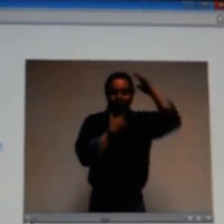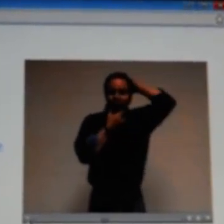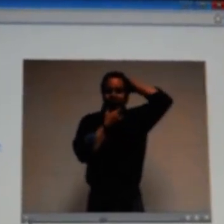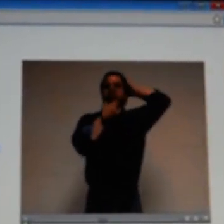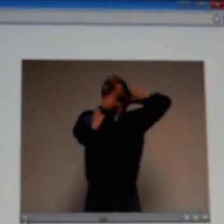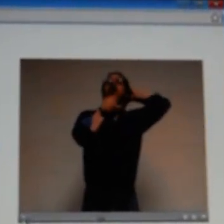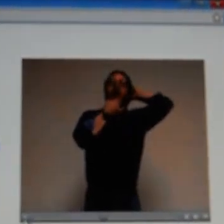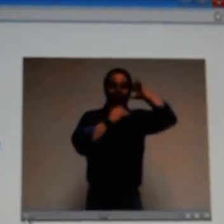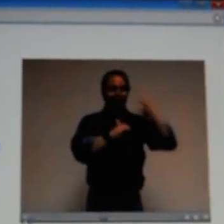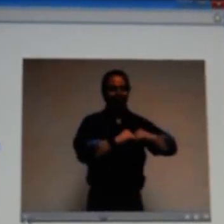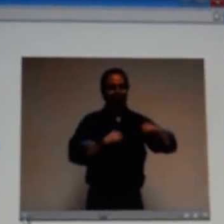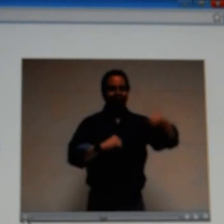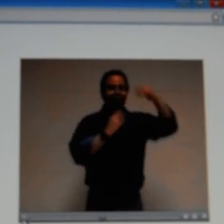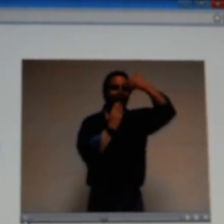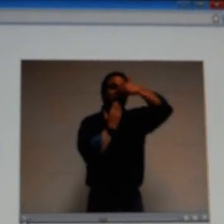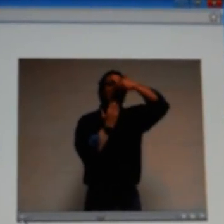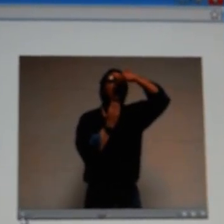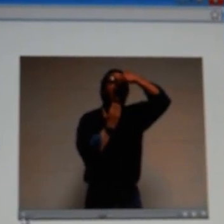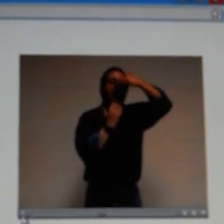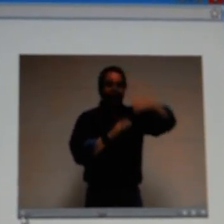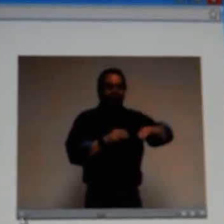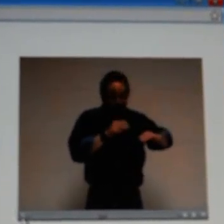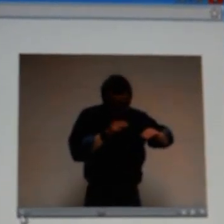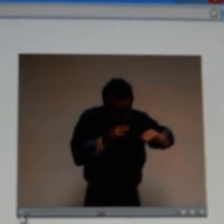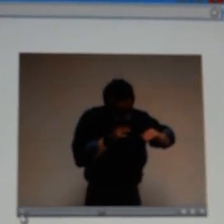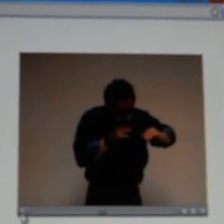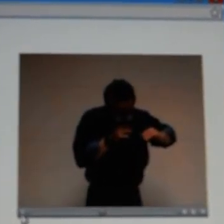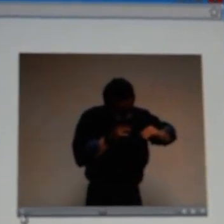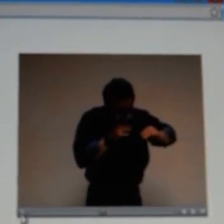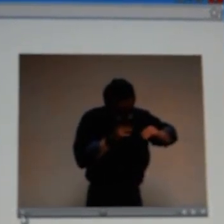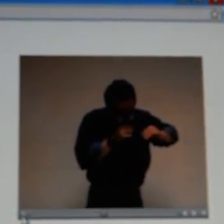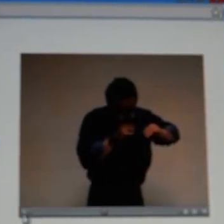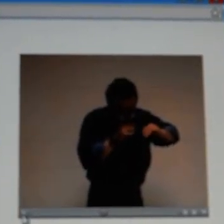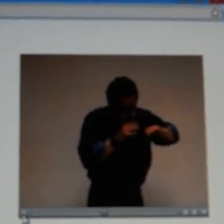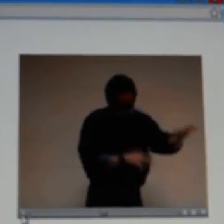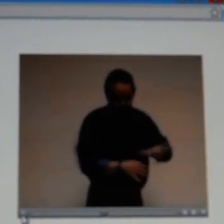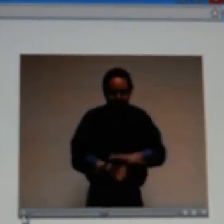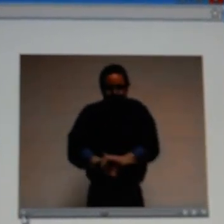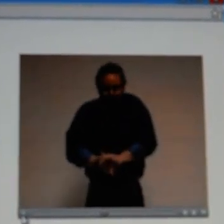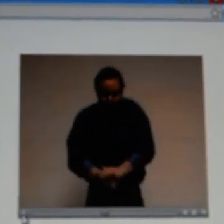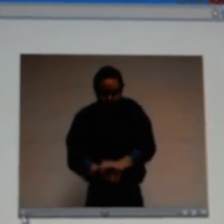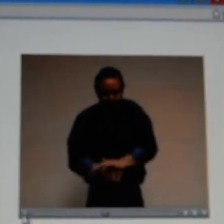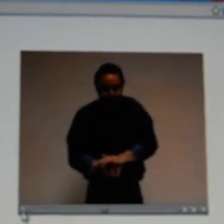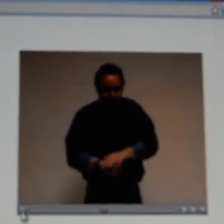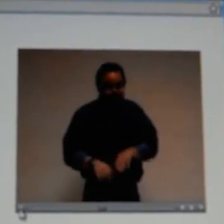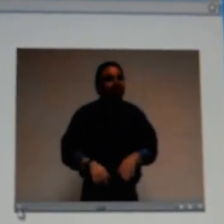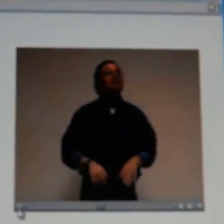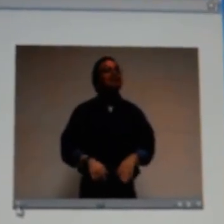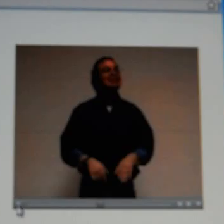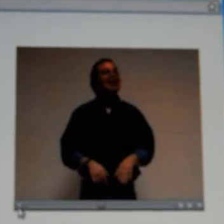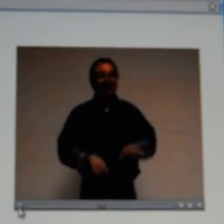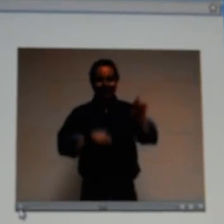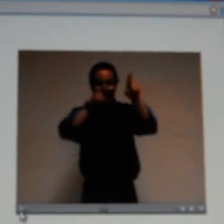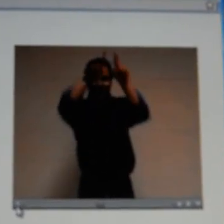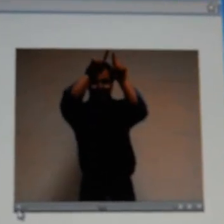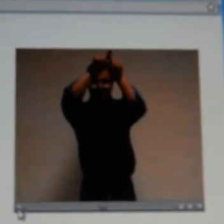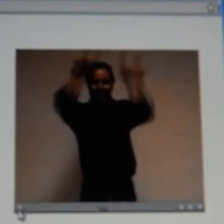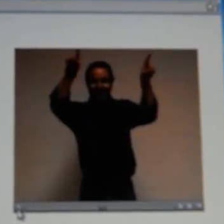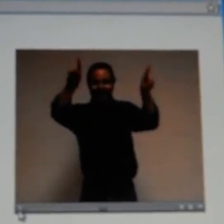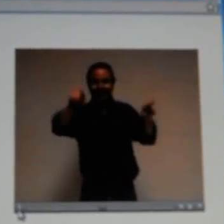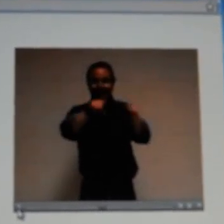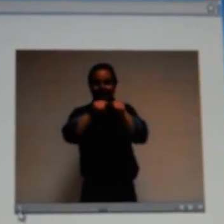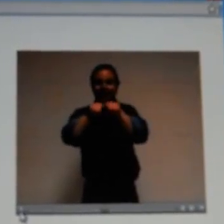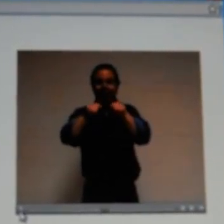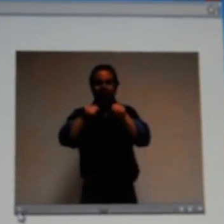So the medical personnel are attempting to do CPR. They push back his head and pry open his mouth and are putting pressure